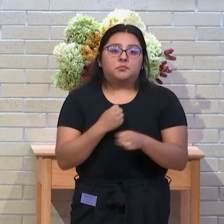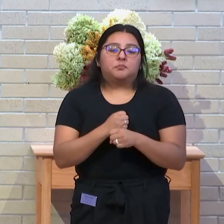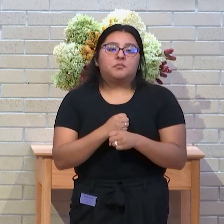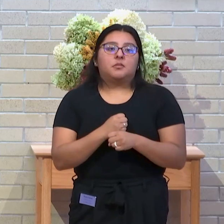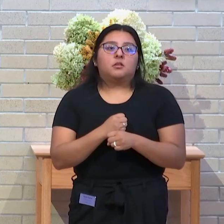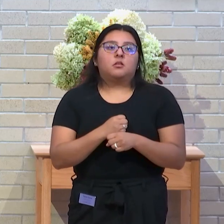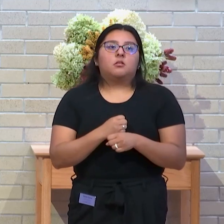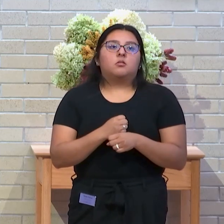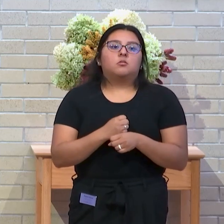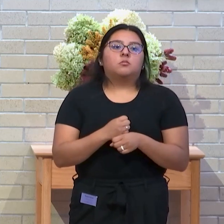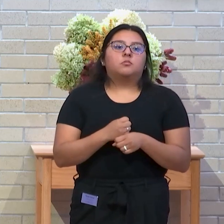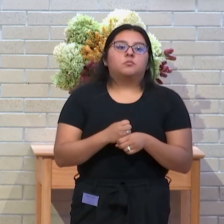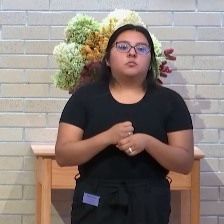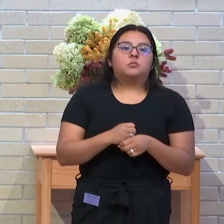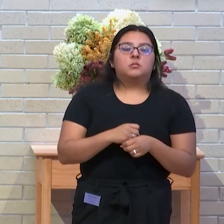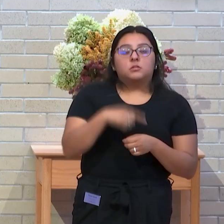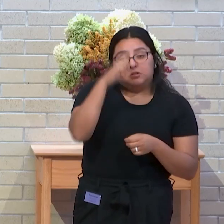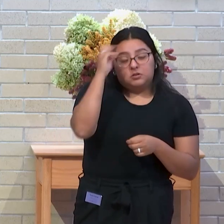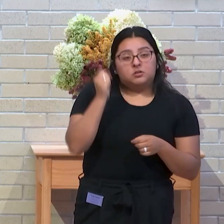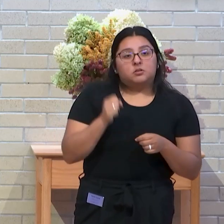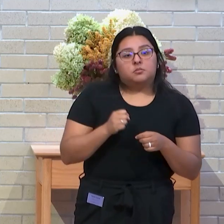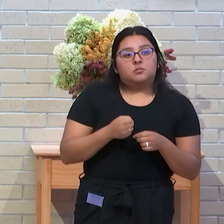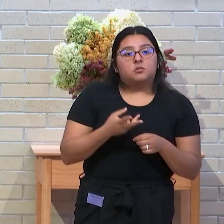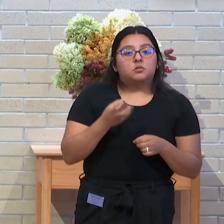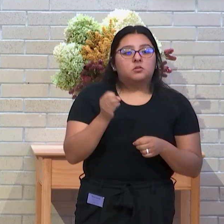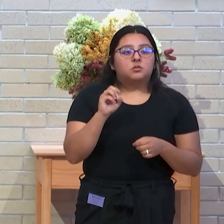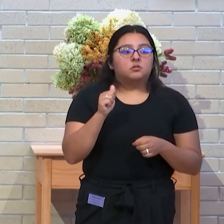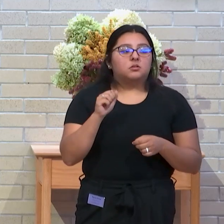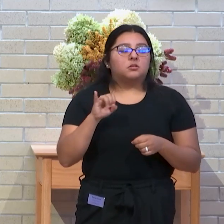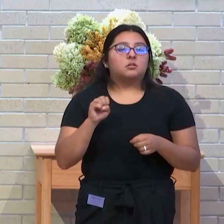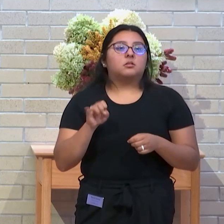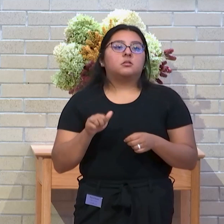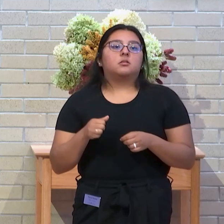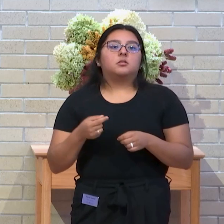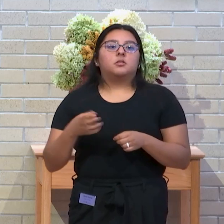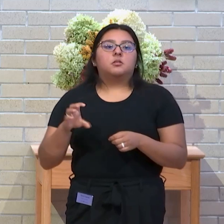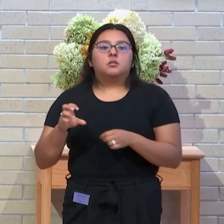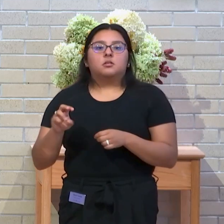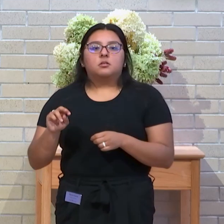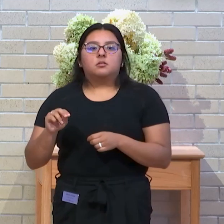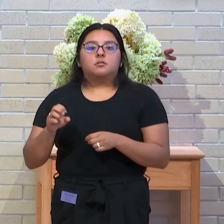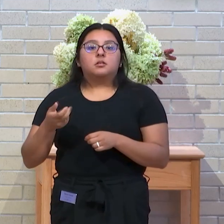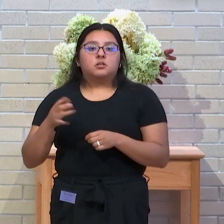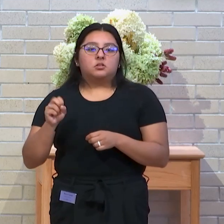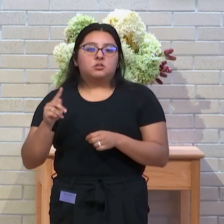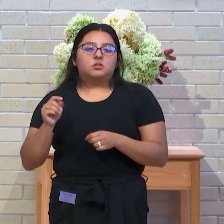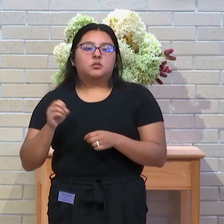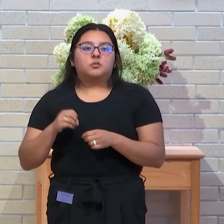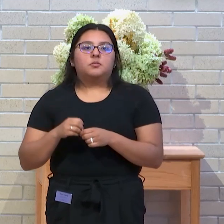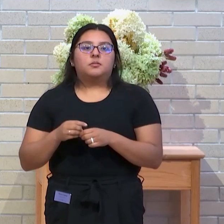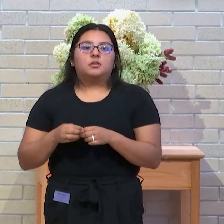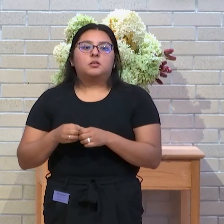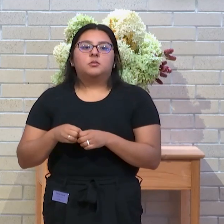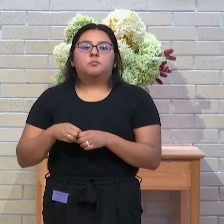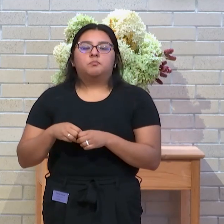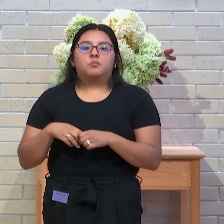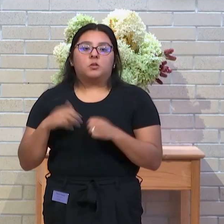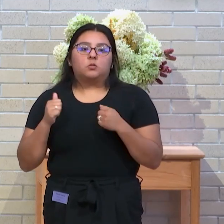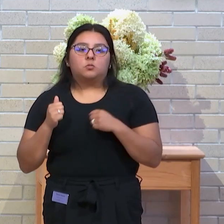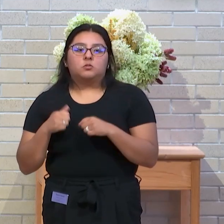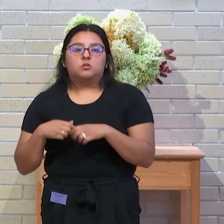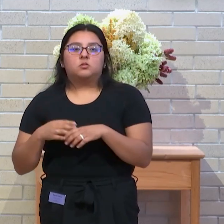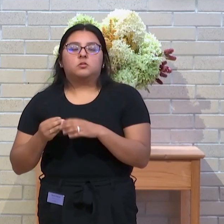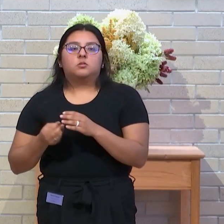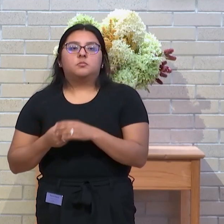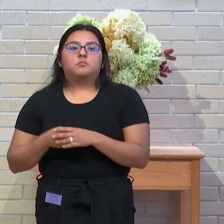summer solstice to the winter solstice. And the Kachina religion is practiced from the winter solstice to the summer solstice. So basically their year